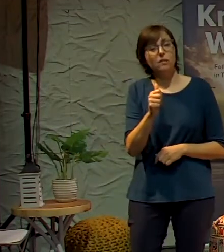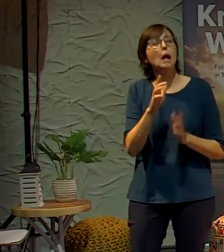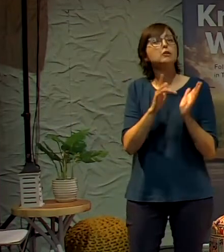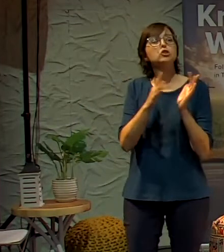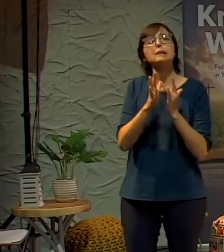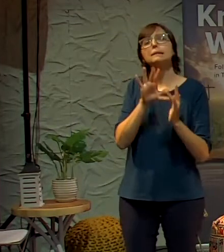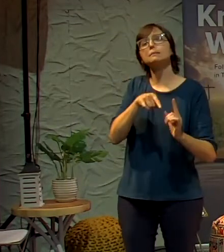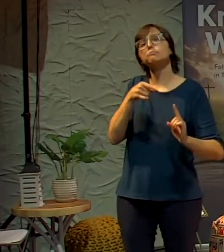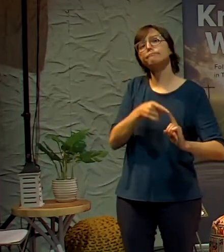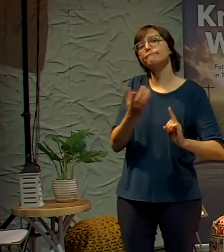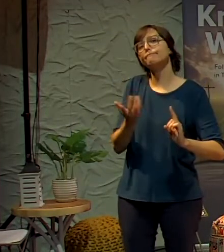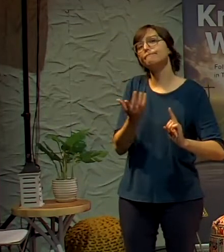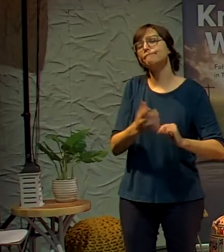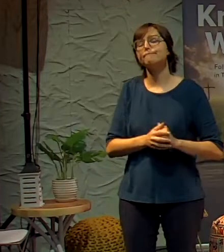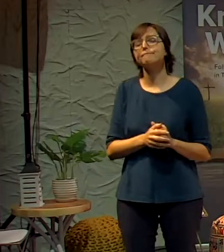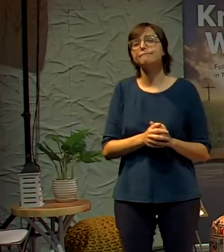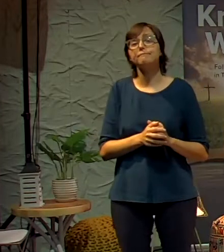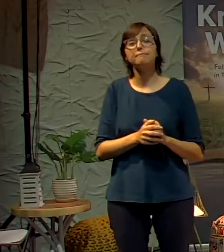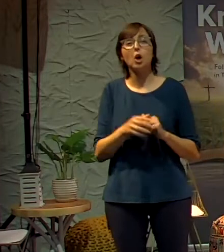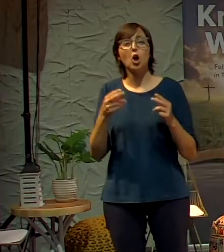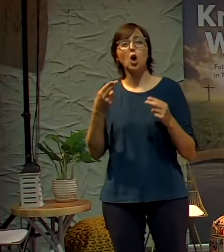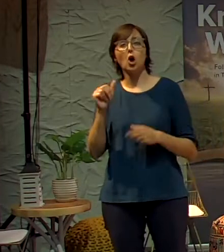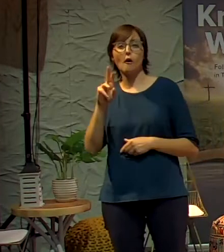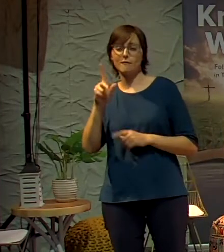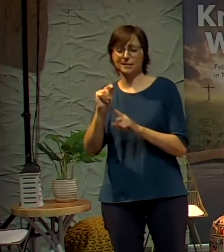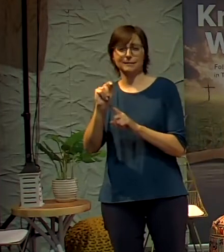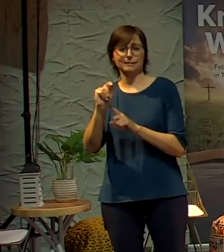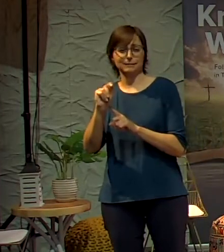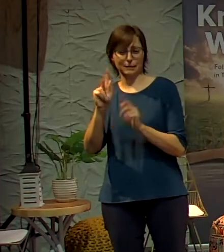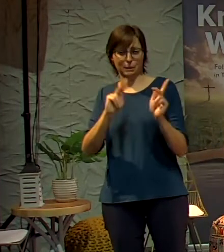here. The harvest is huge.